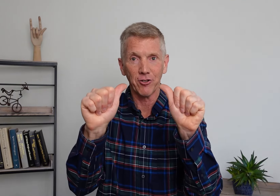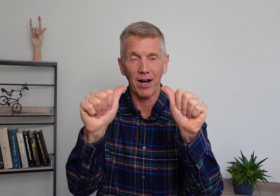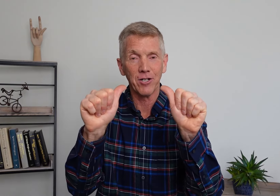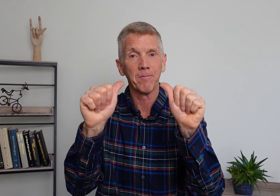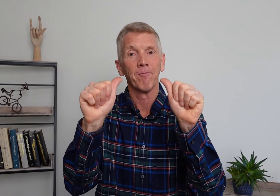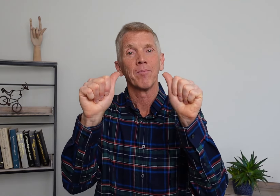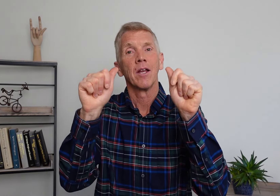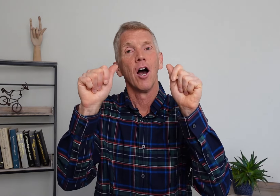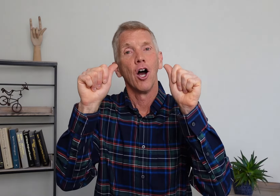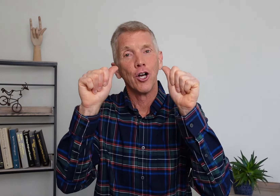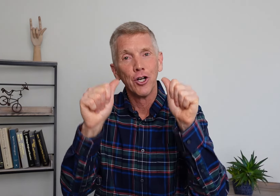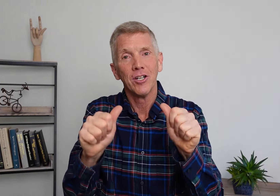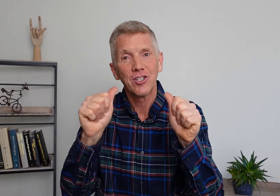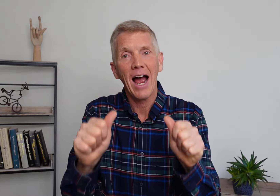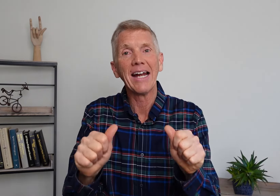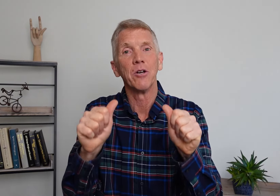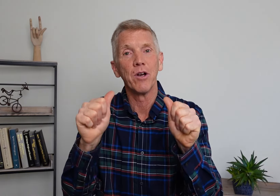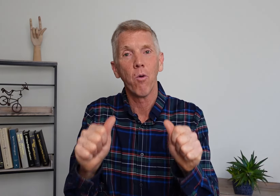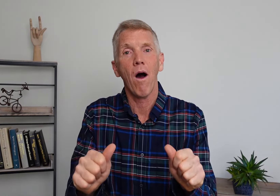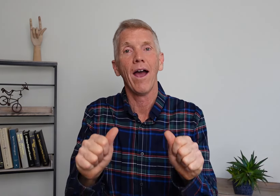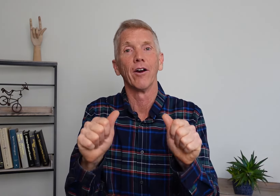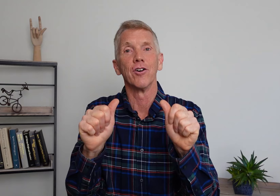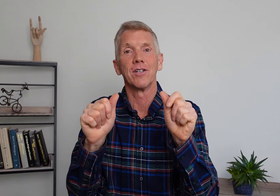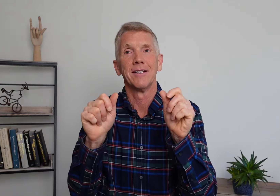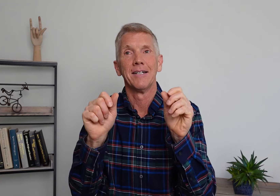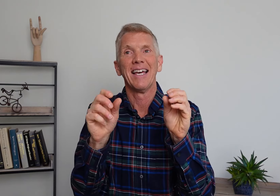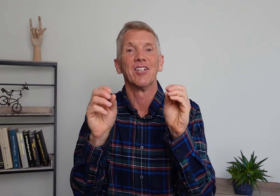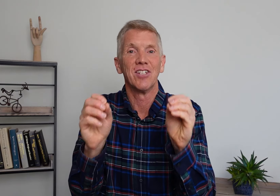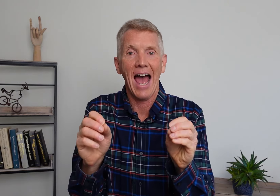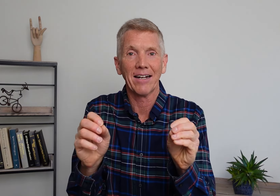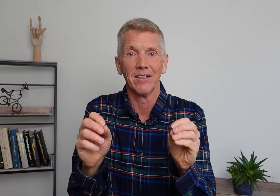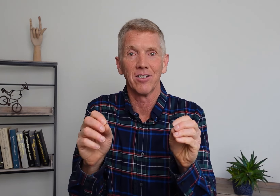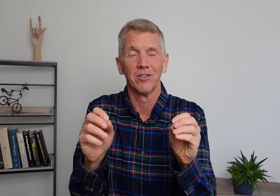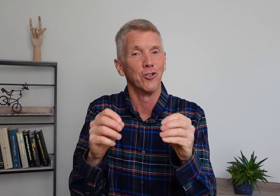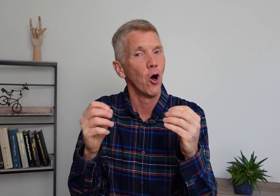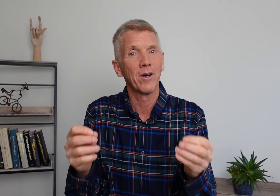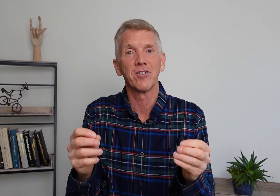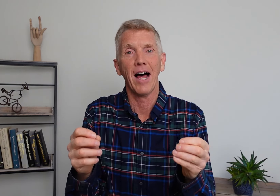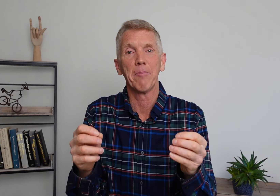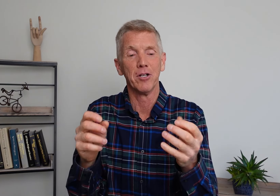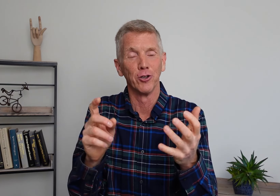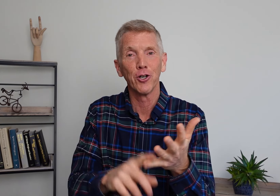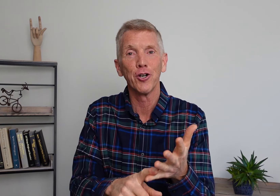outstretched. Good signing requires exactness. Don't get sloppy. Learn your